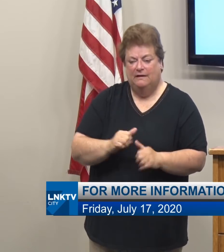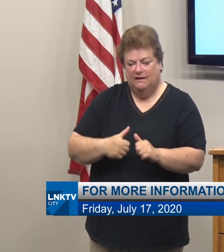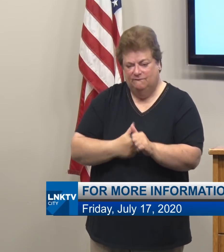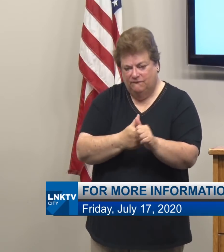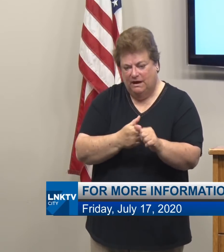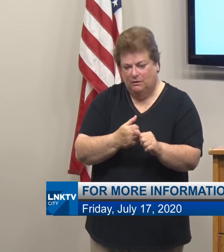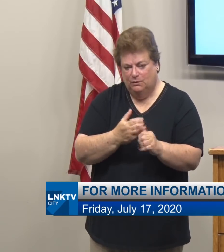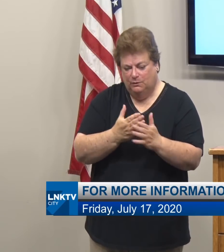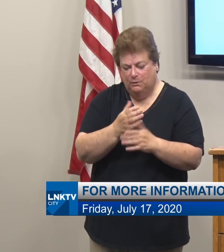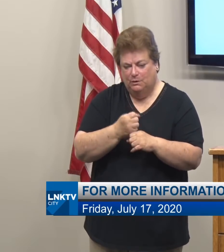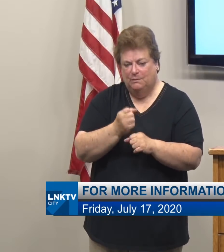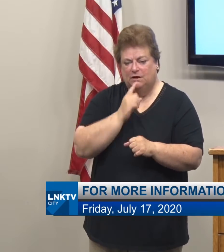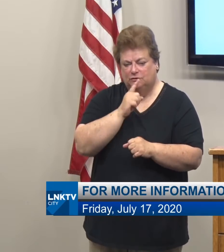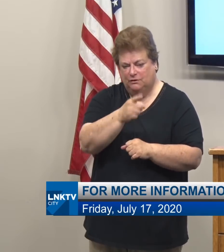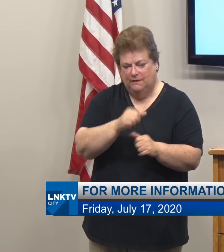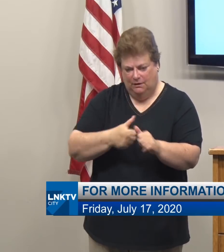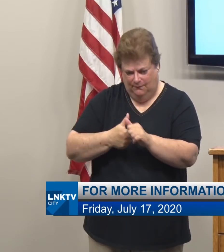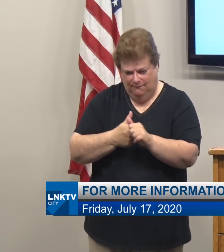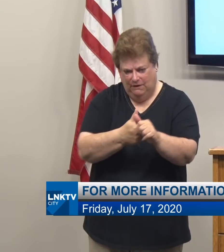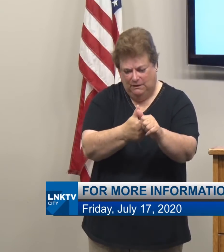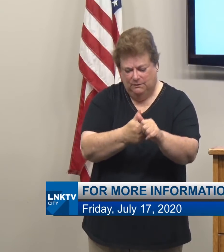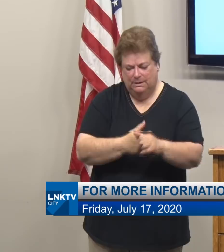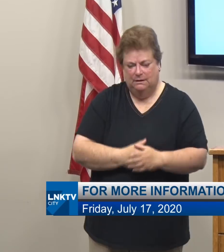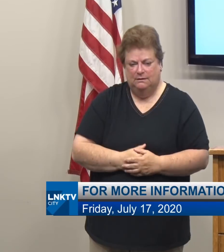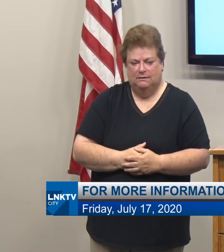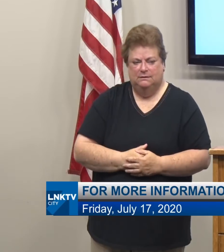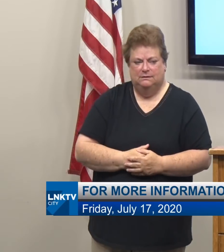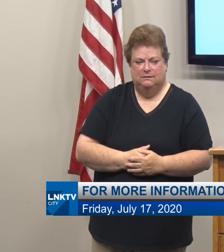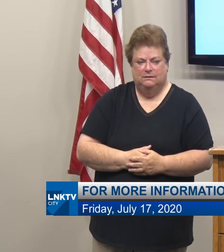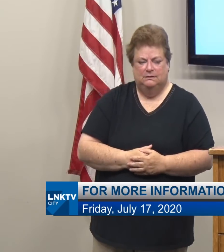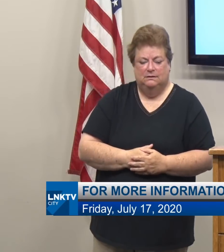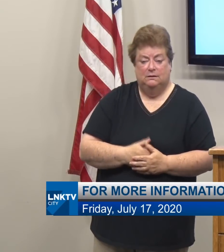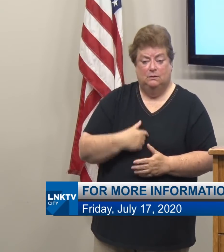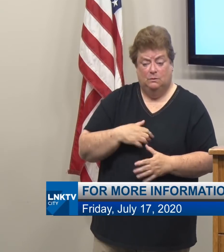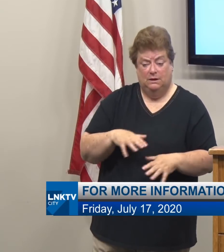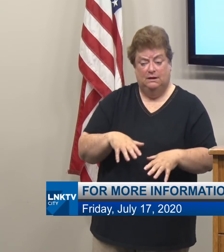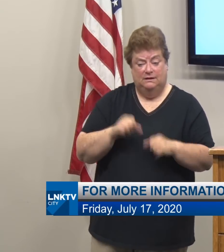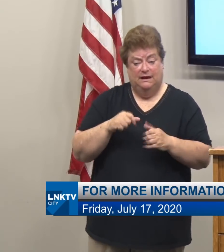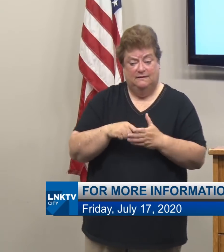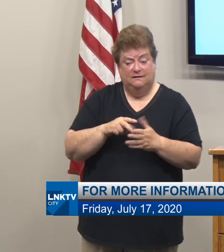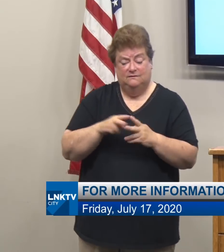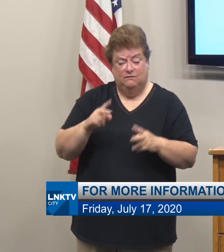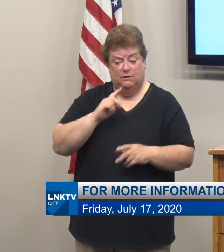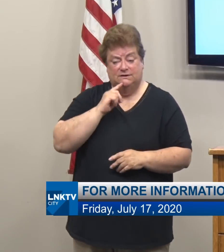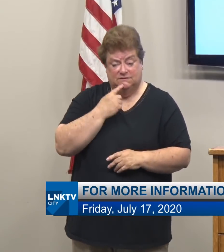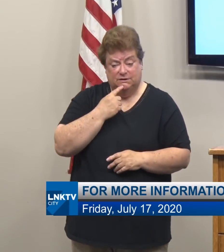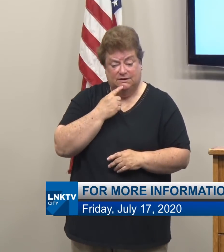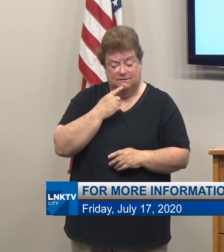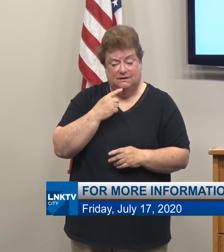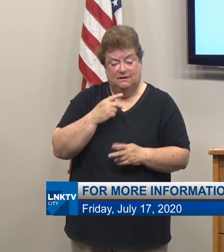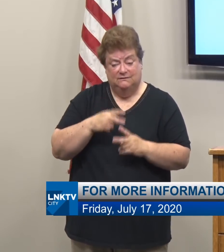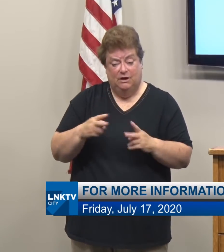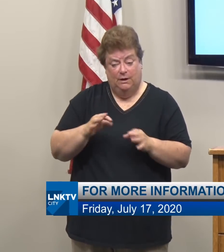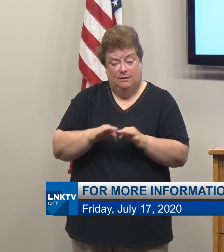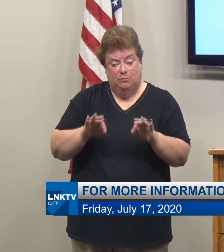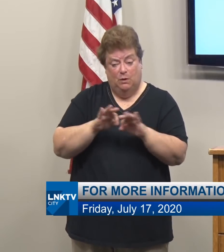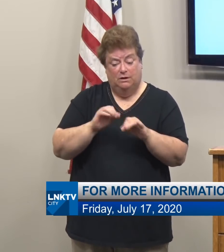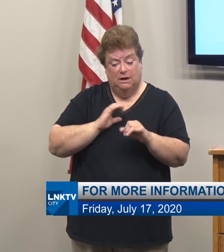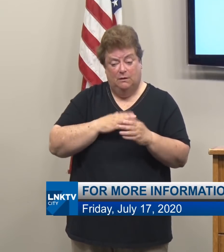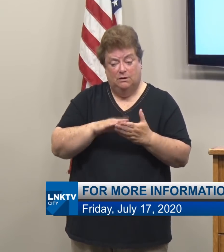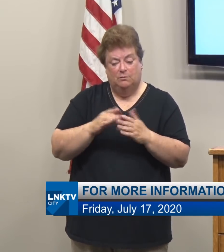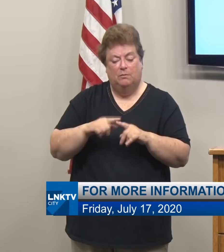that folks are in compliance. We take it very seriously that this is important in our community, but we also try to work with